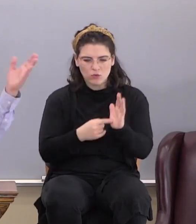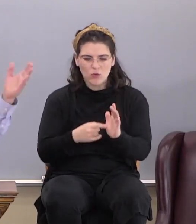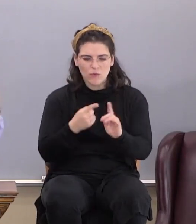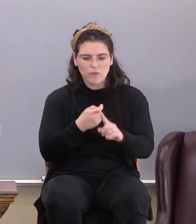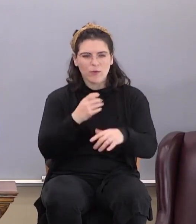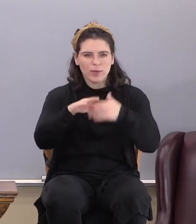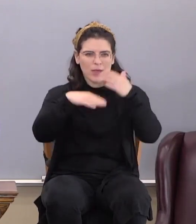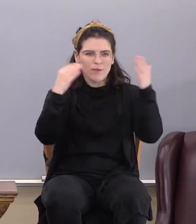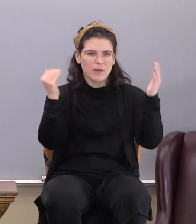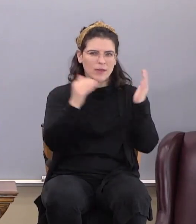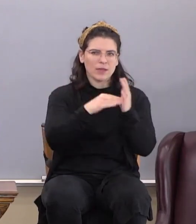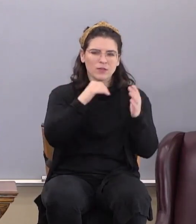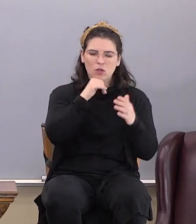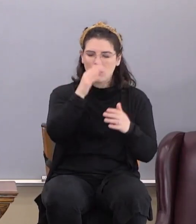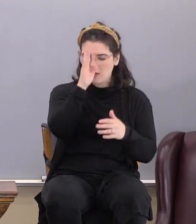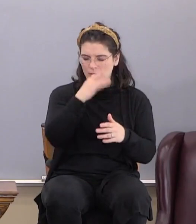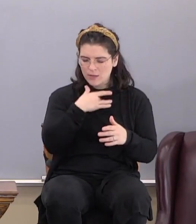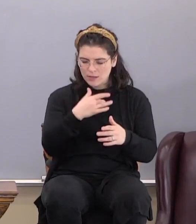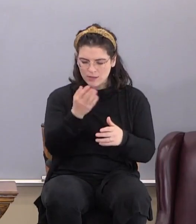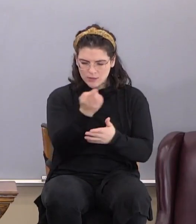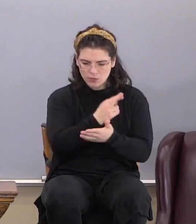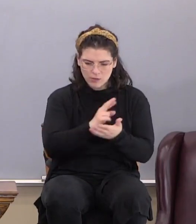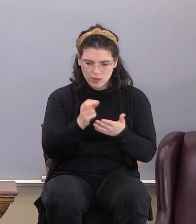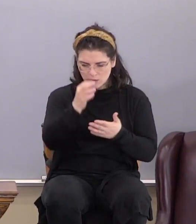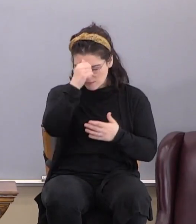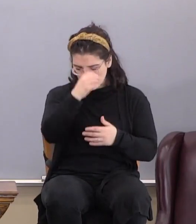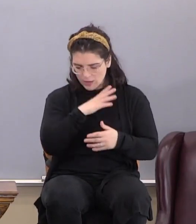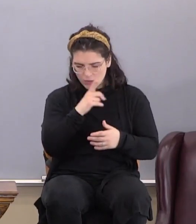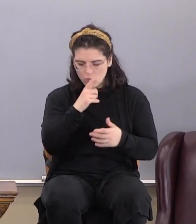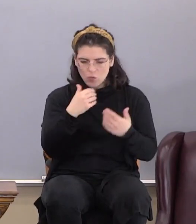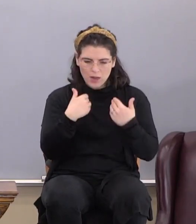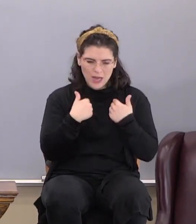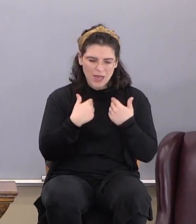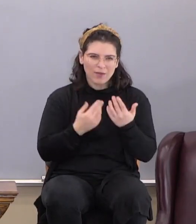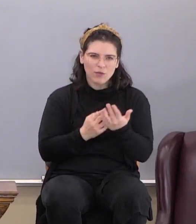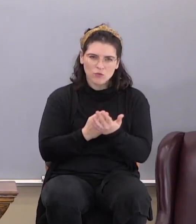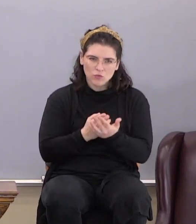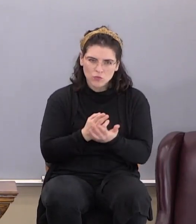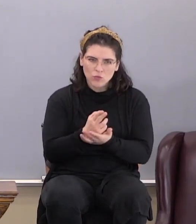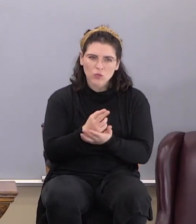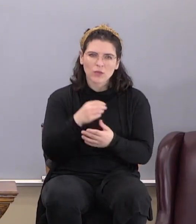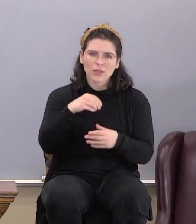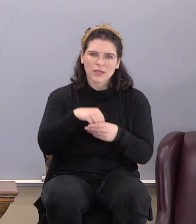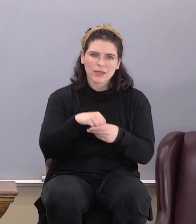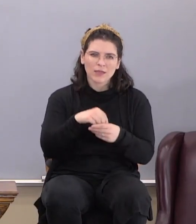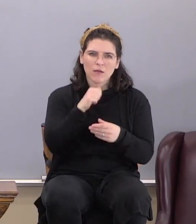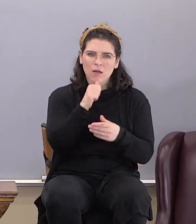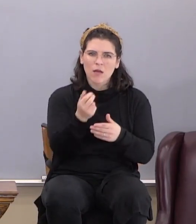all ungodliness and unrighteousness of men who hold the truth in